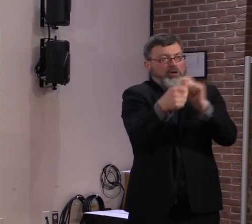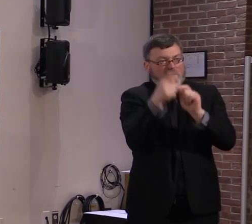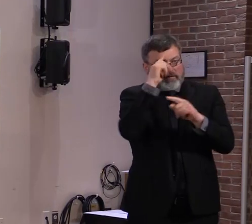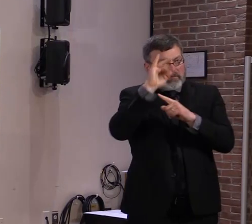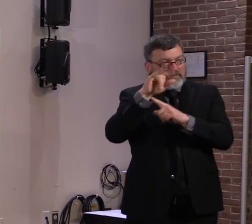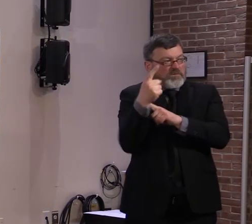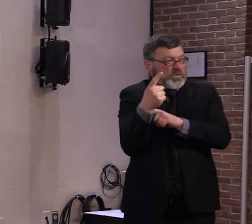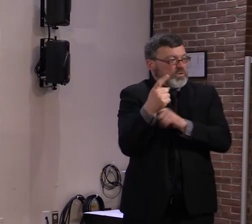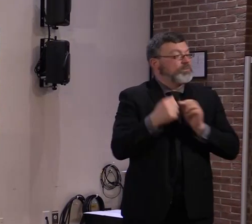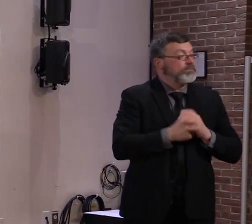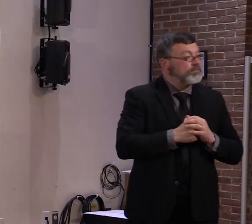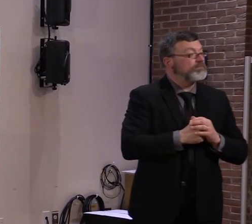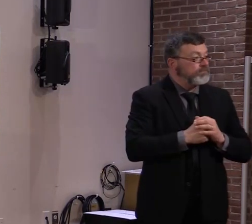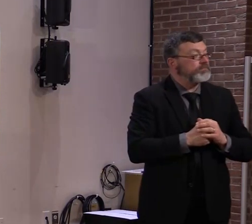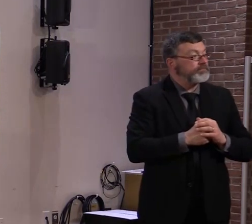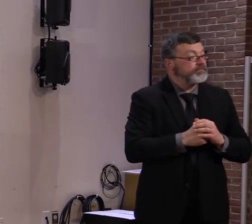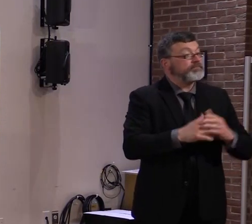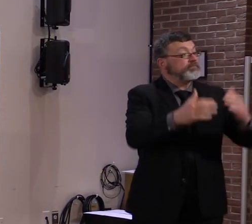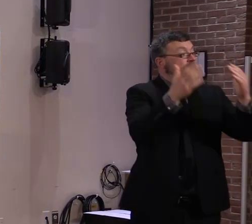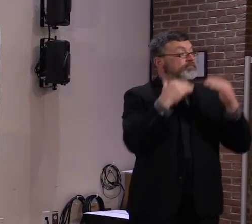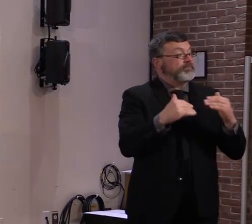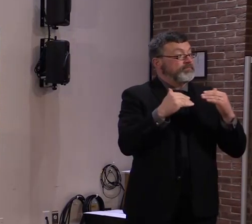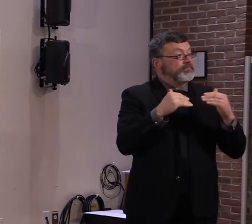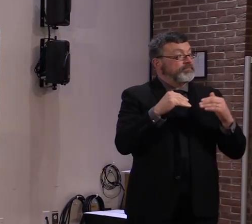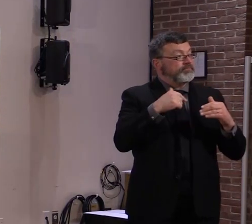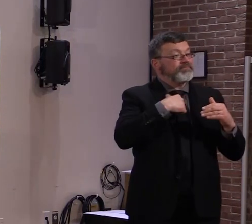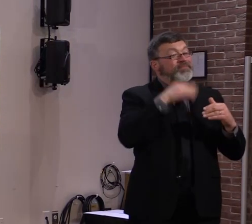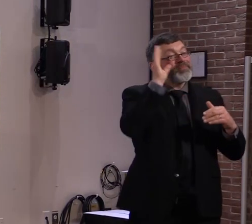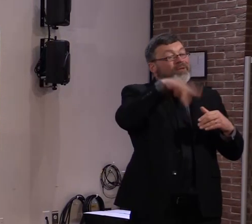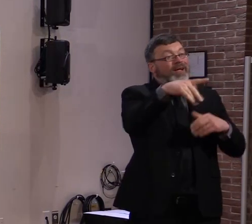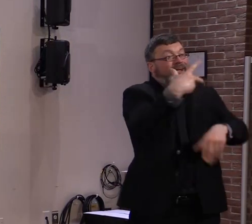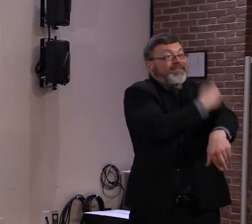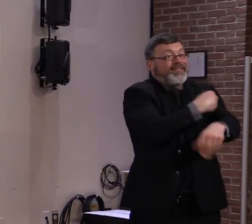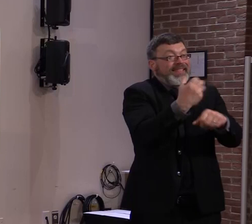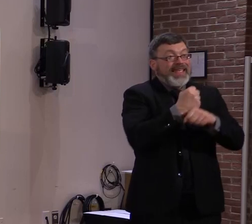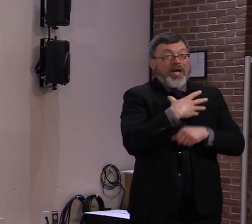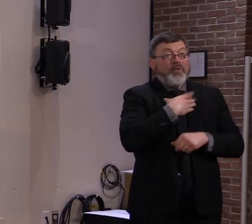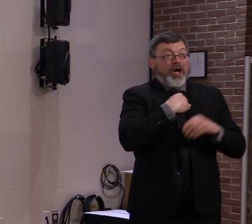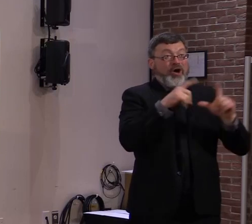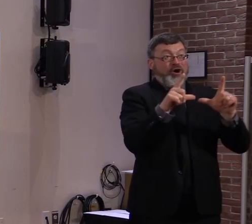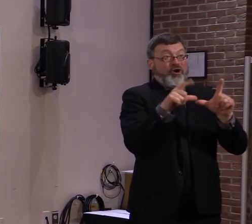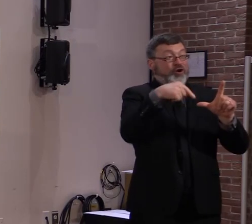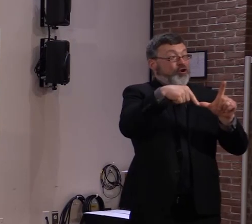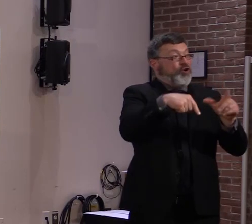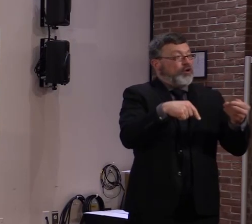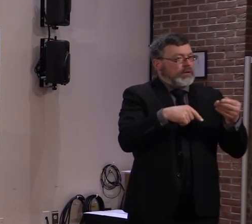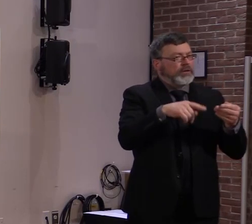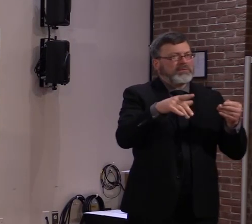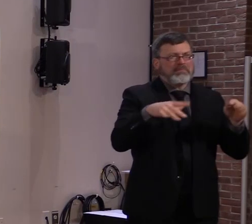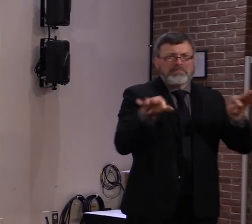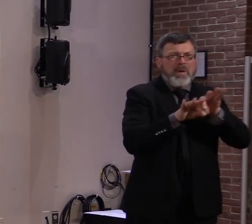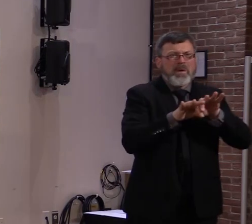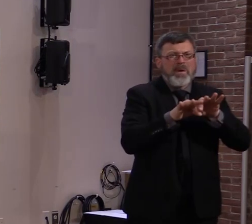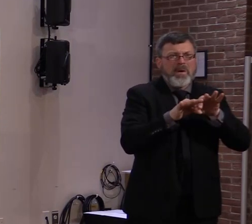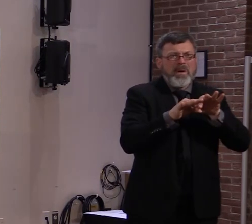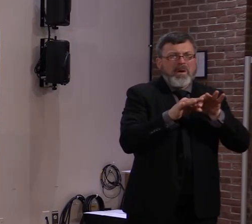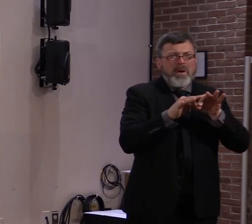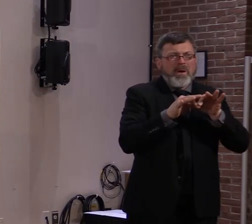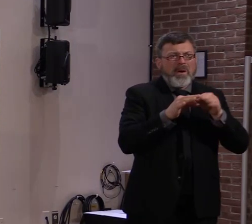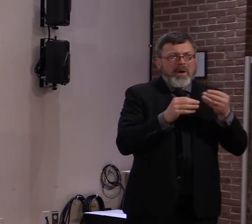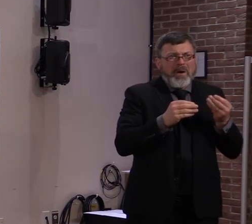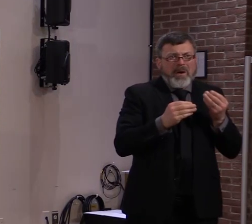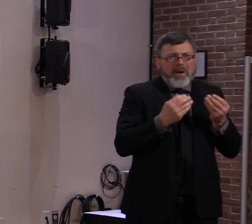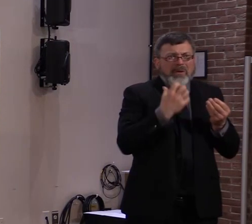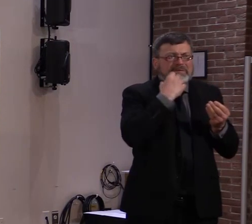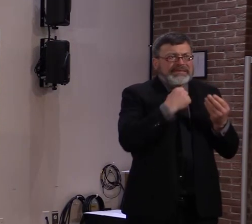I recommend taking a photo of it with your smartphone and keeping it handy, as you may need it if you decide to travel. If